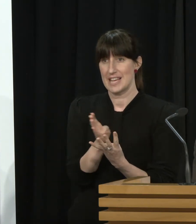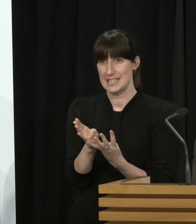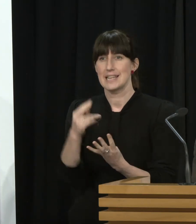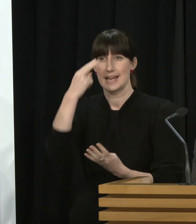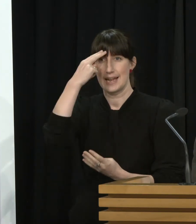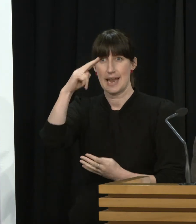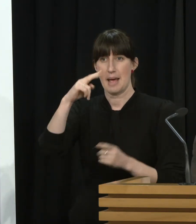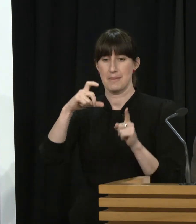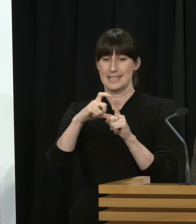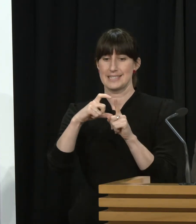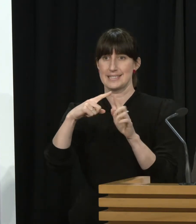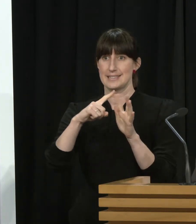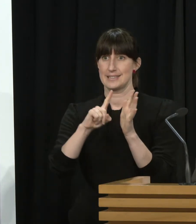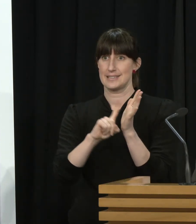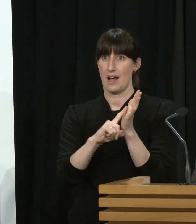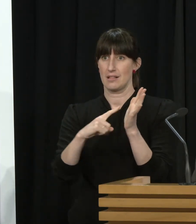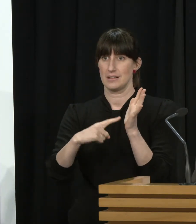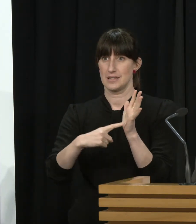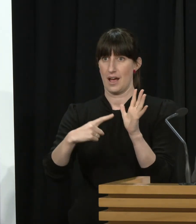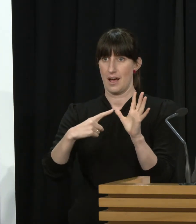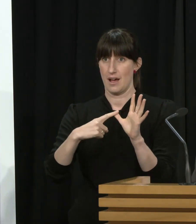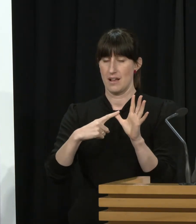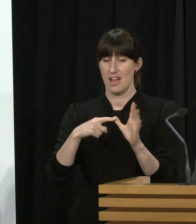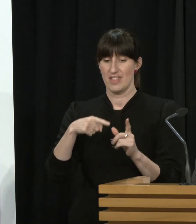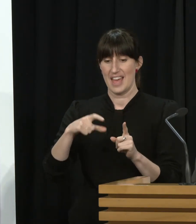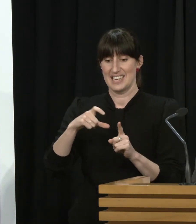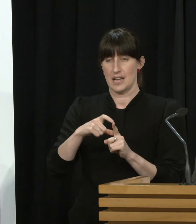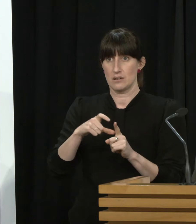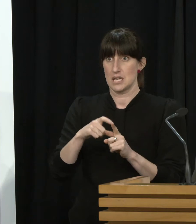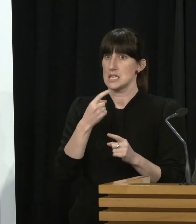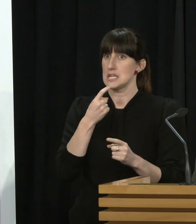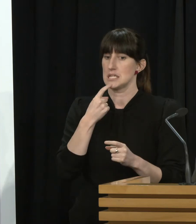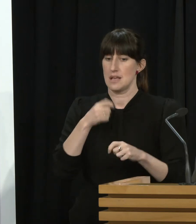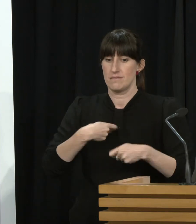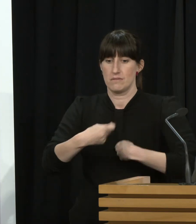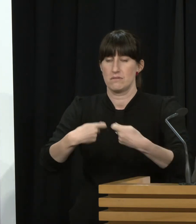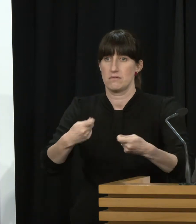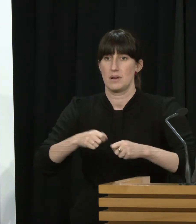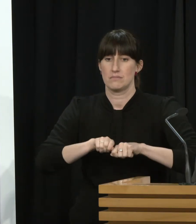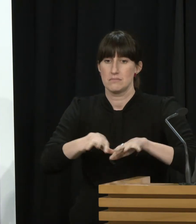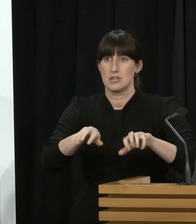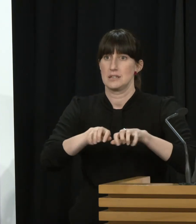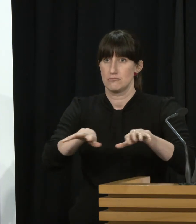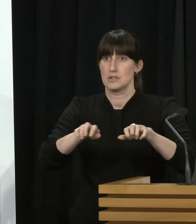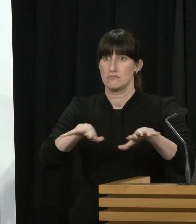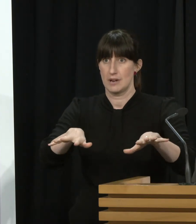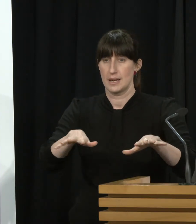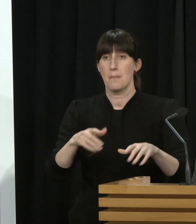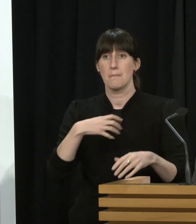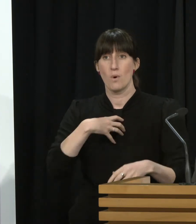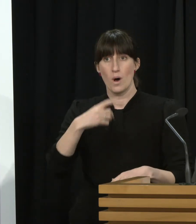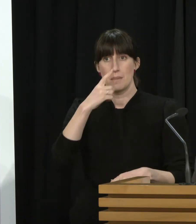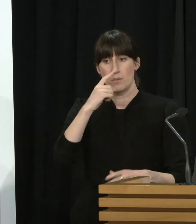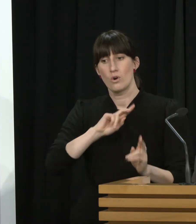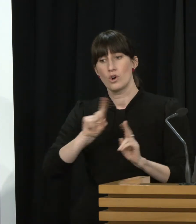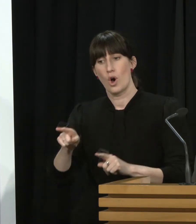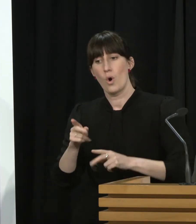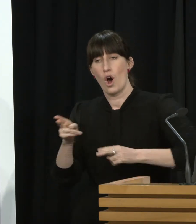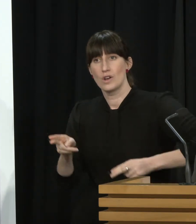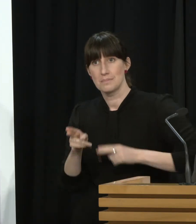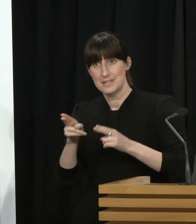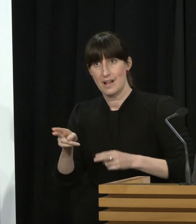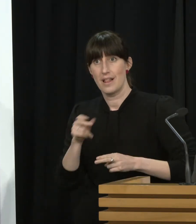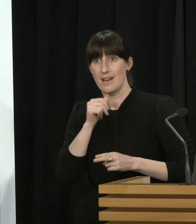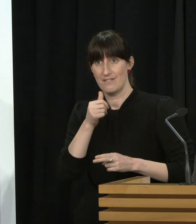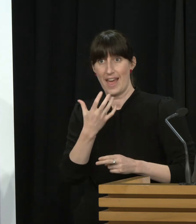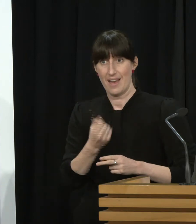variant. This variant is more transmissible, it's causing more hospitalisations, it is causing more people to die,